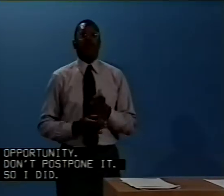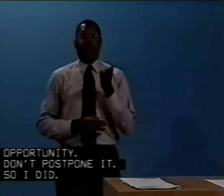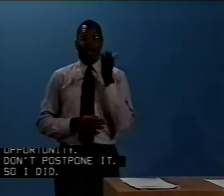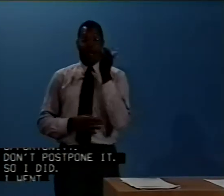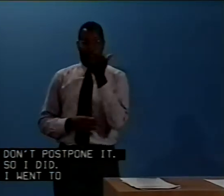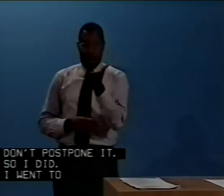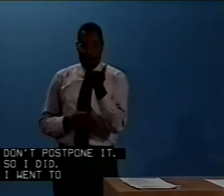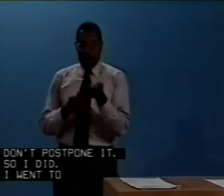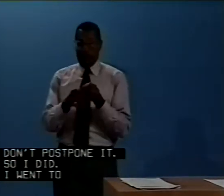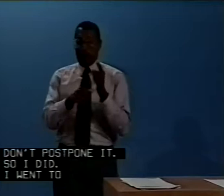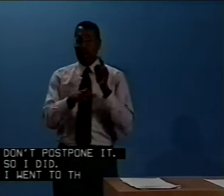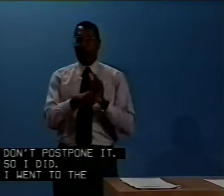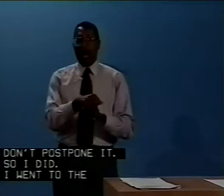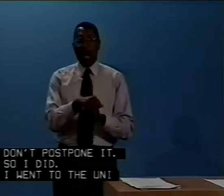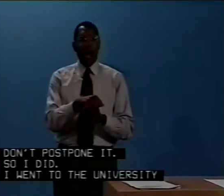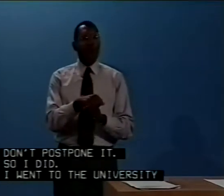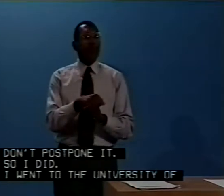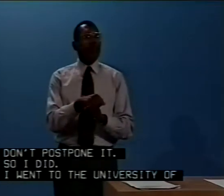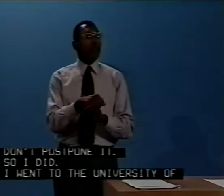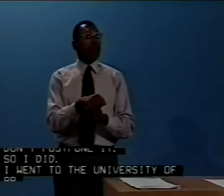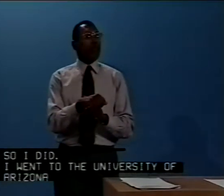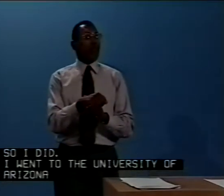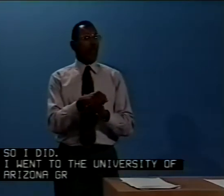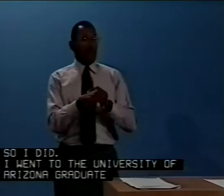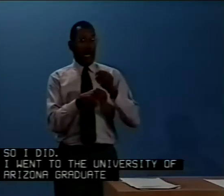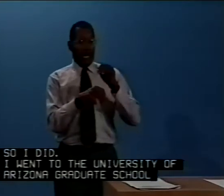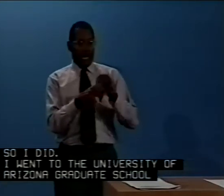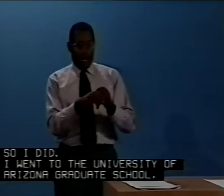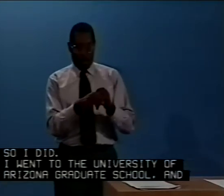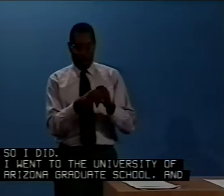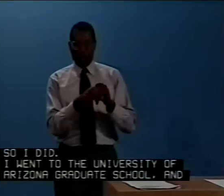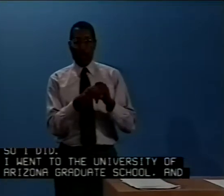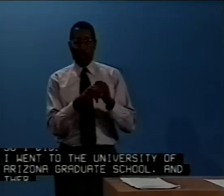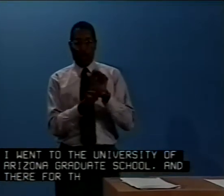school. And there, for the first time,